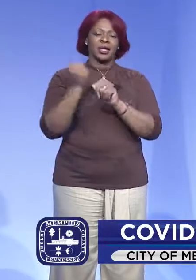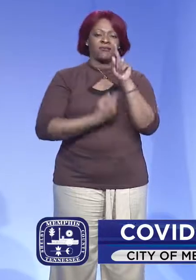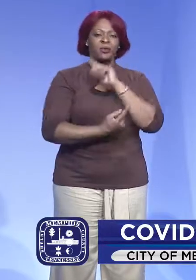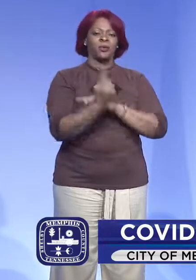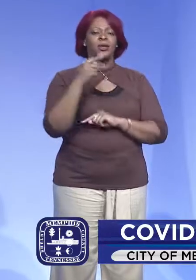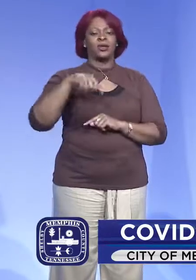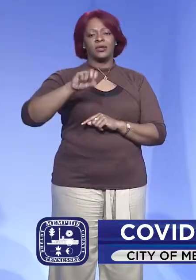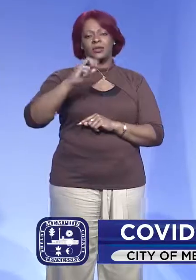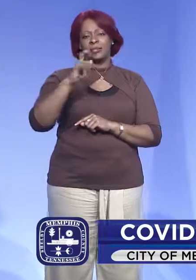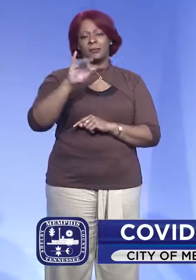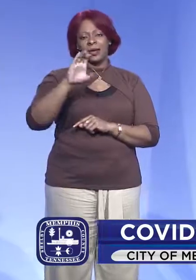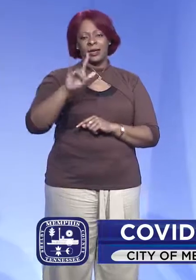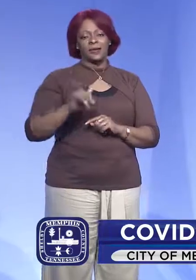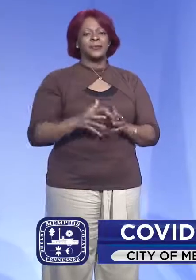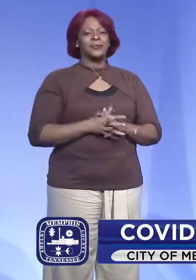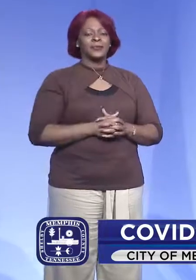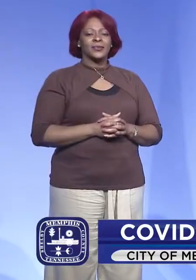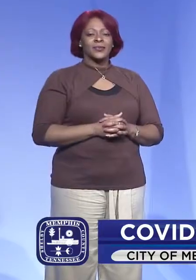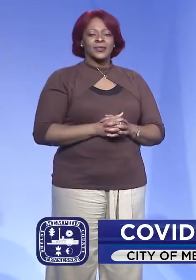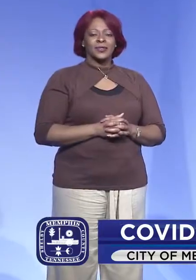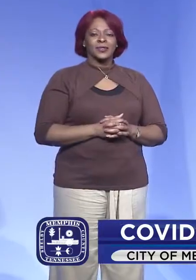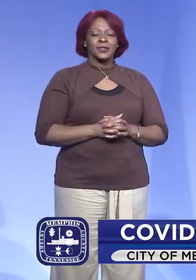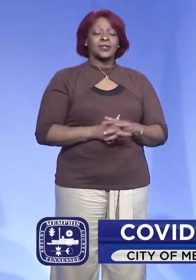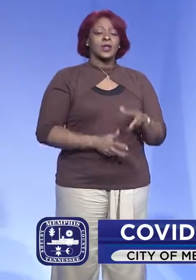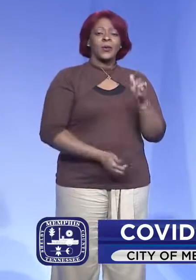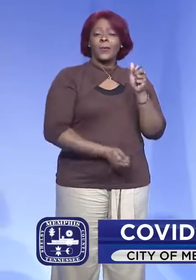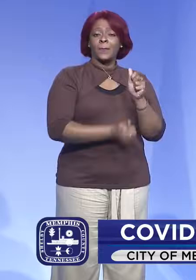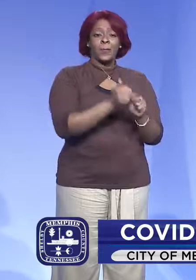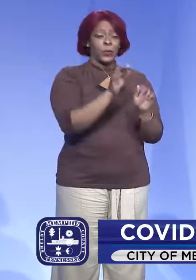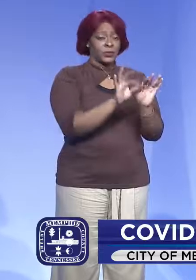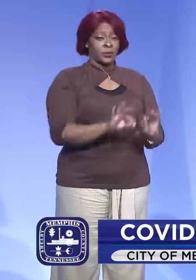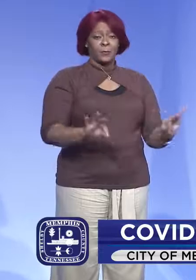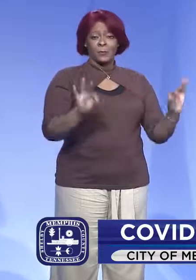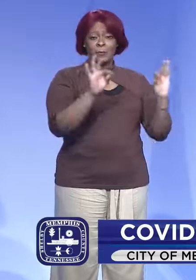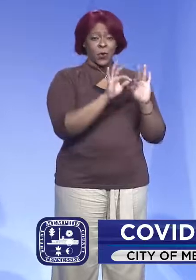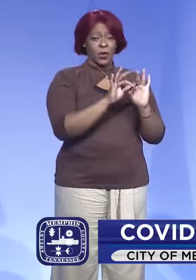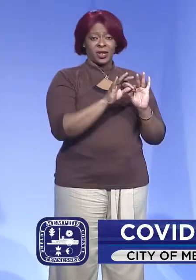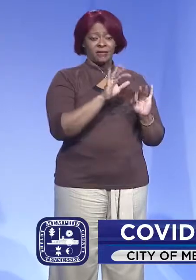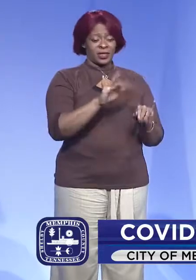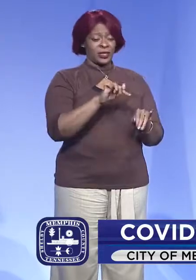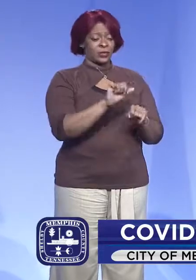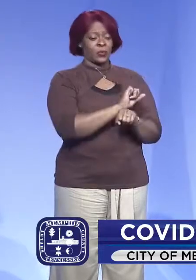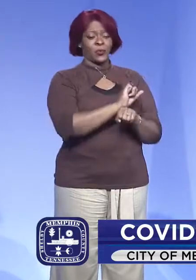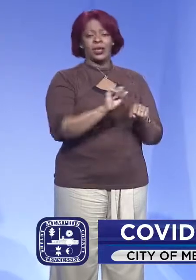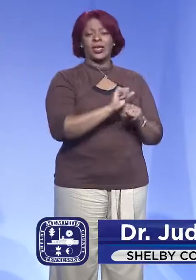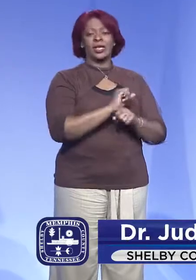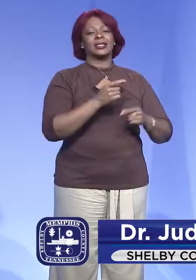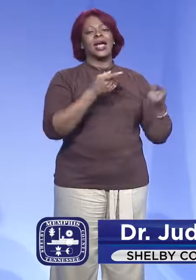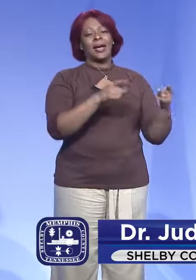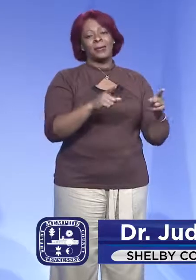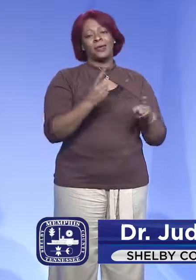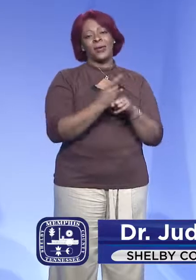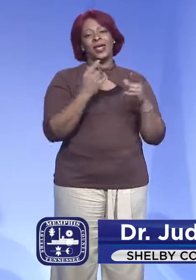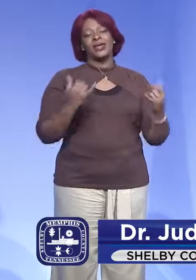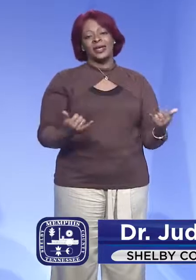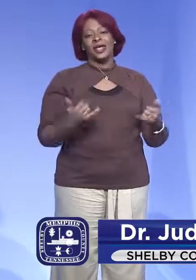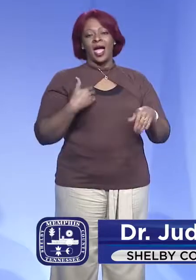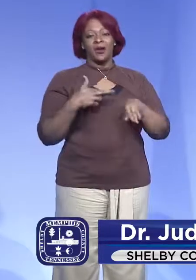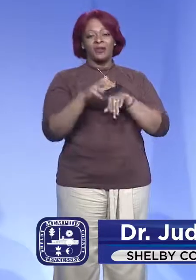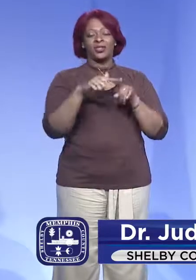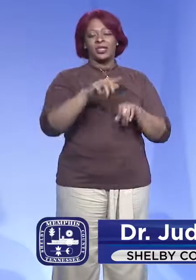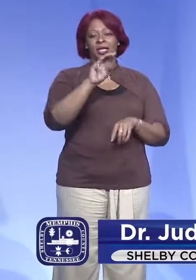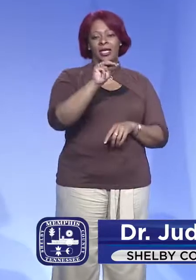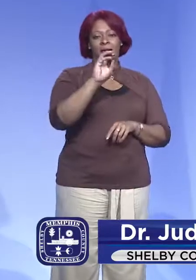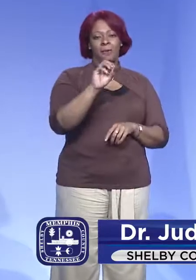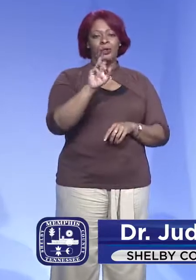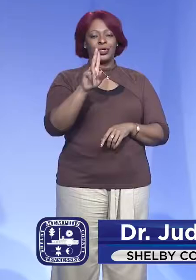County? So I think the most important part of the work is going on right now, and I made reference to the